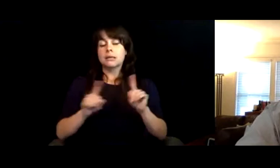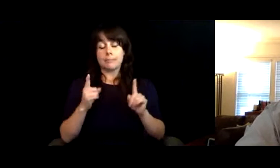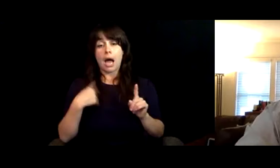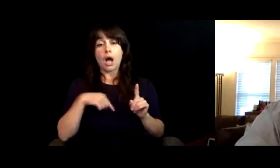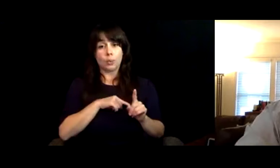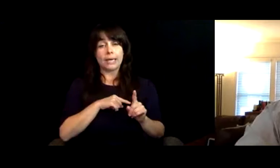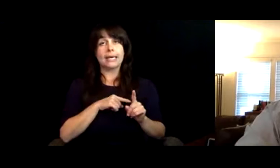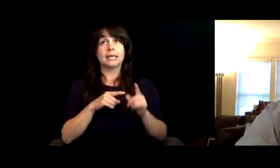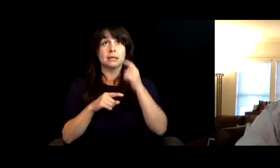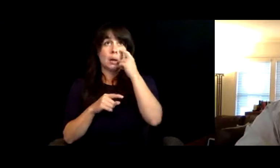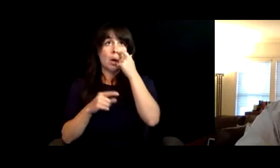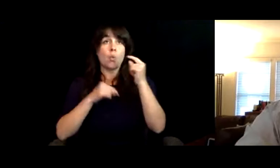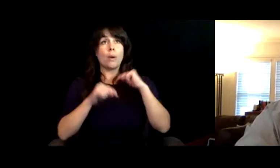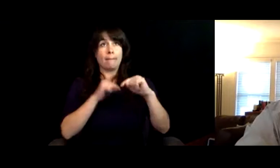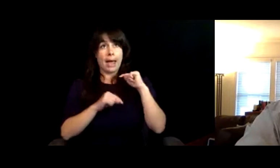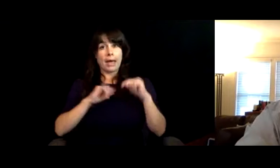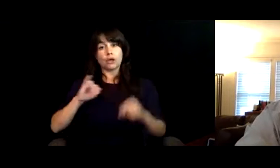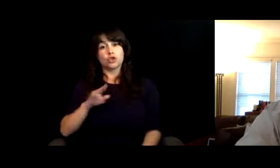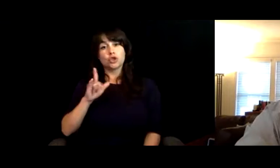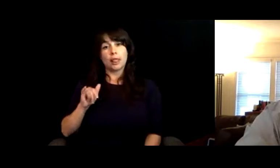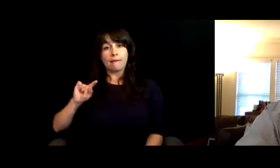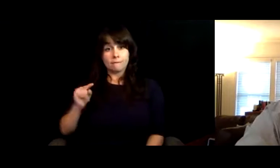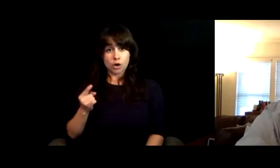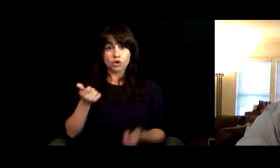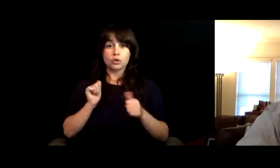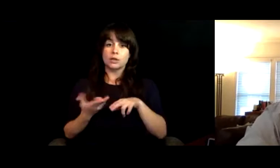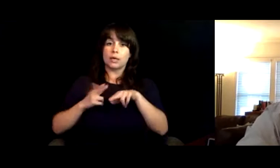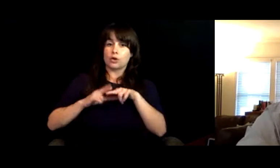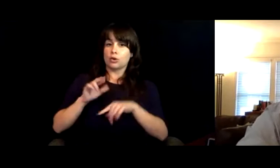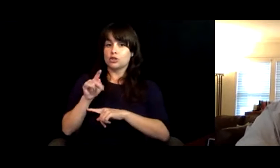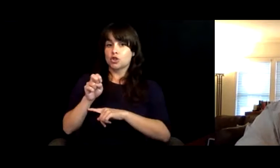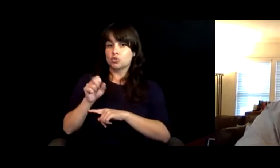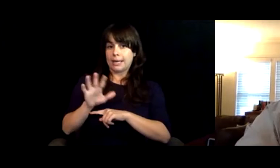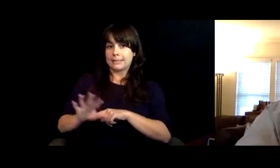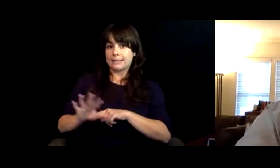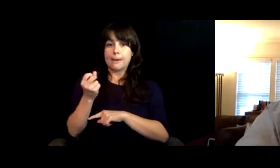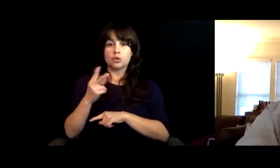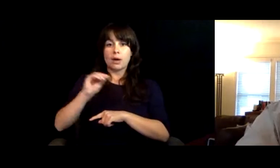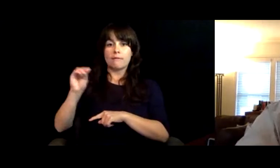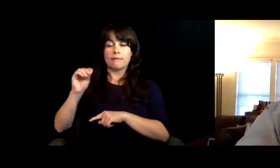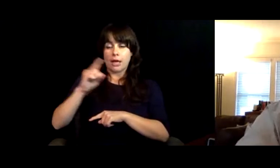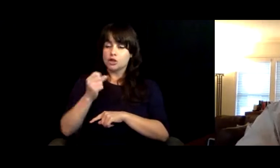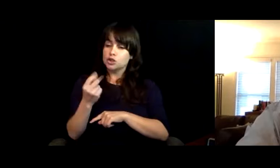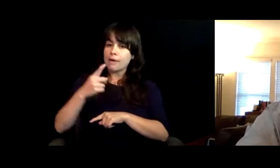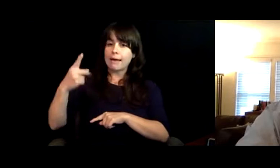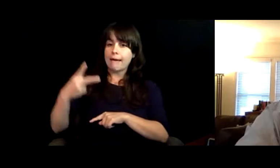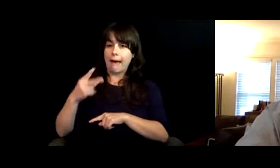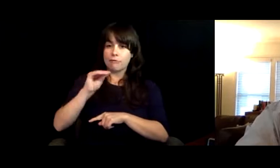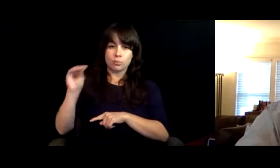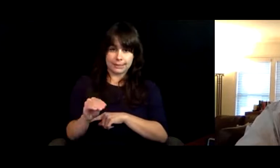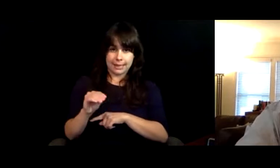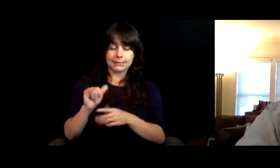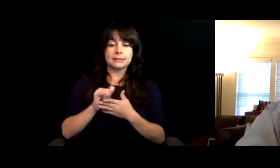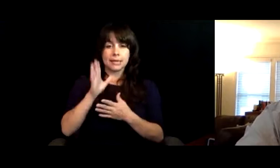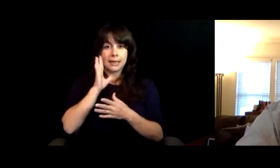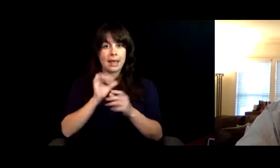on to July 1 to increase the rates by 12.5%. And that is good through the